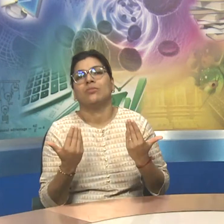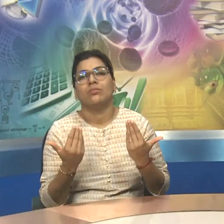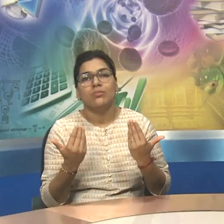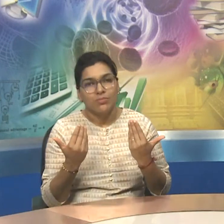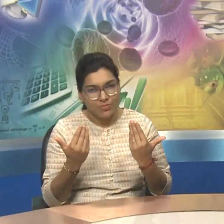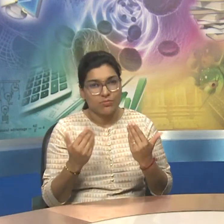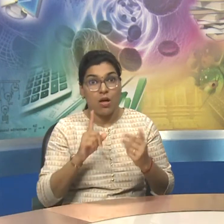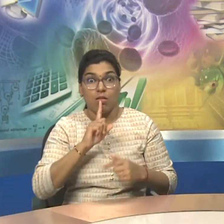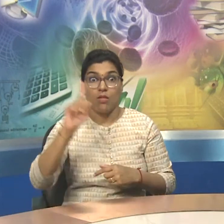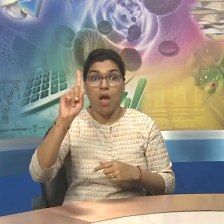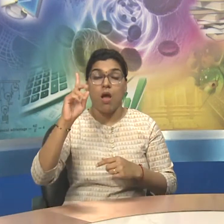underwent